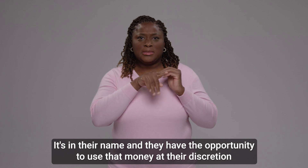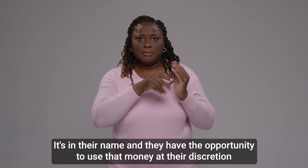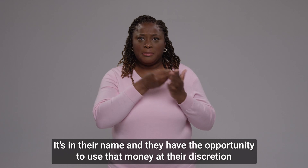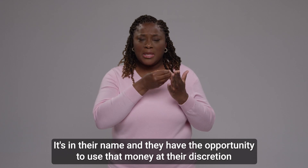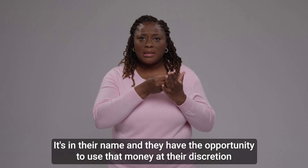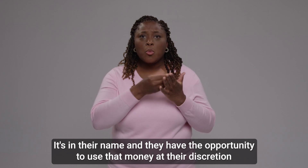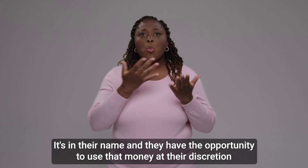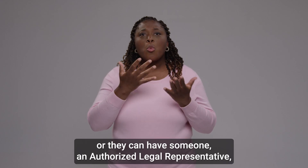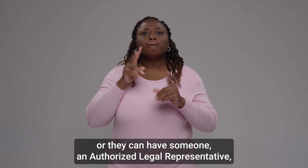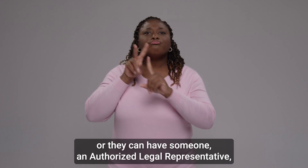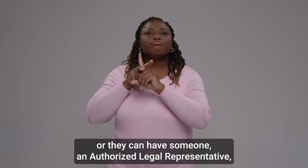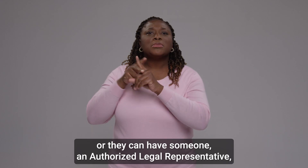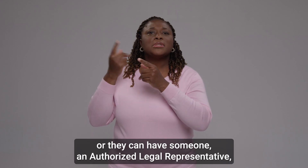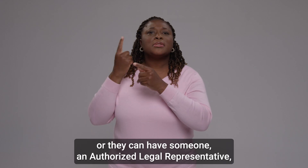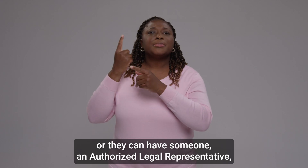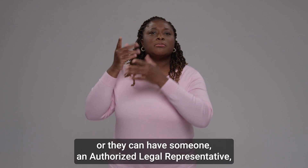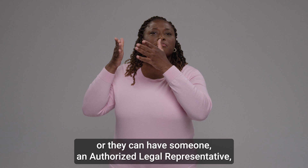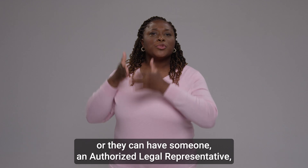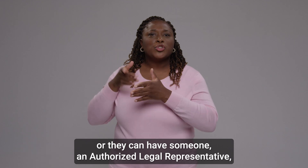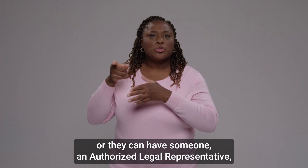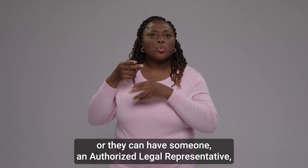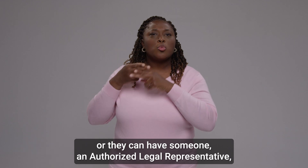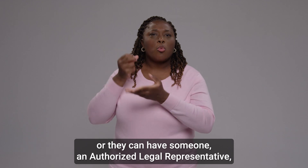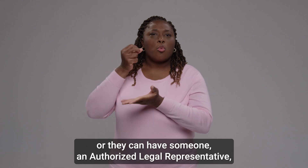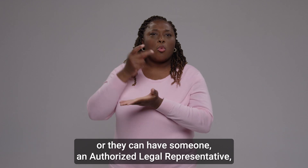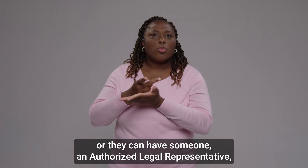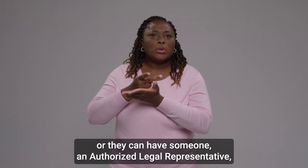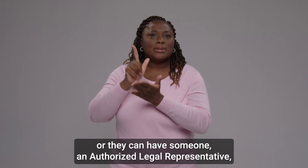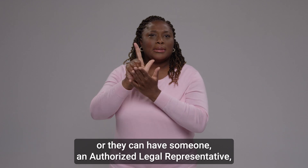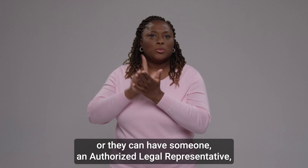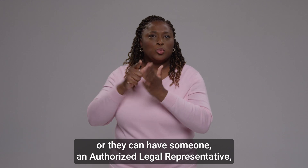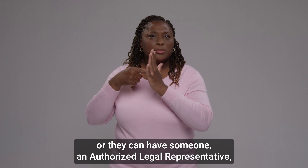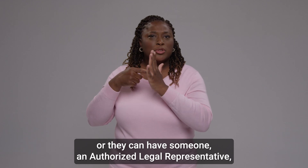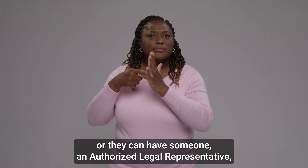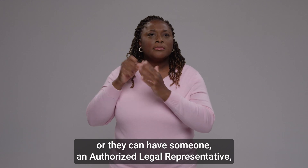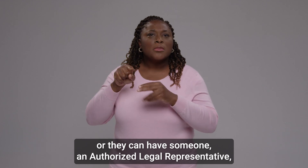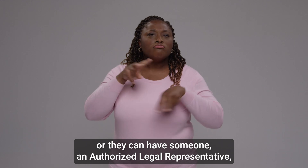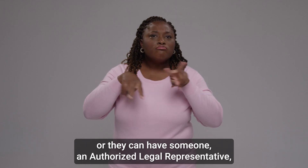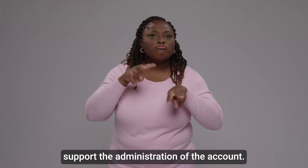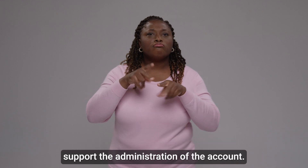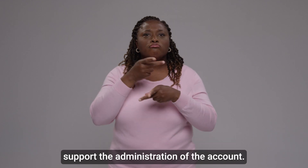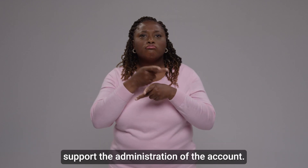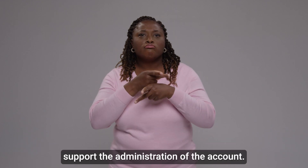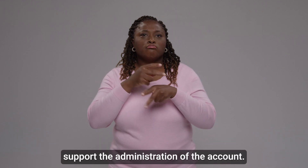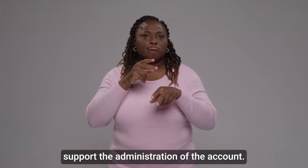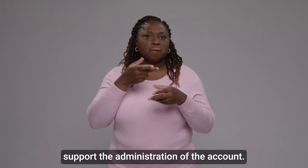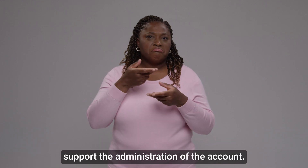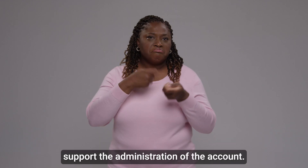their discretion. Or they can have someone as an authorized legal representative support the administration